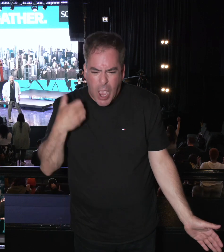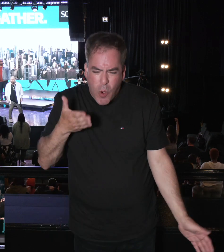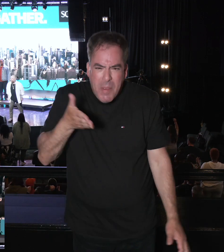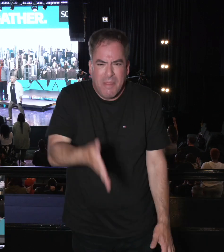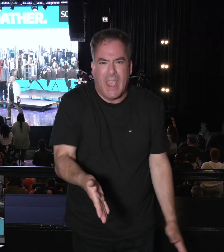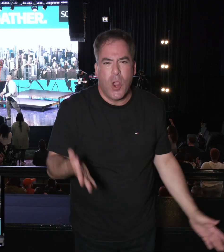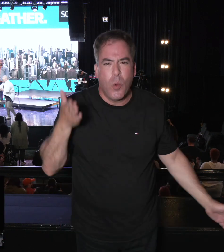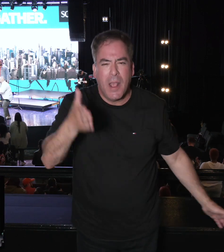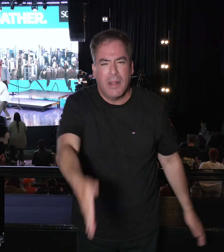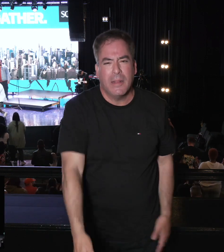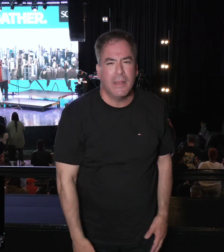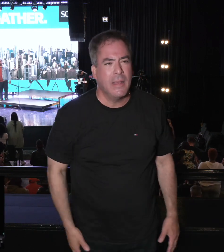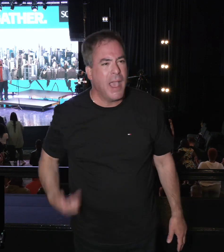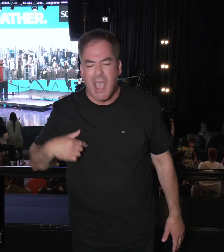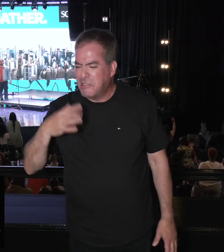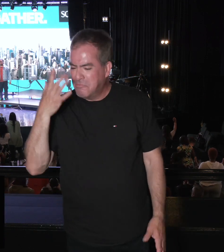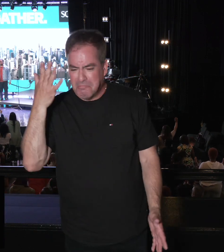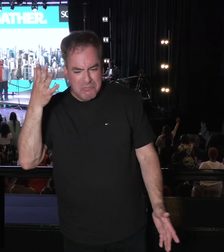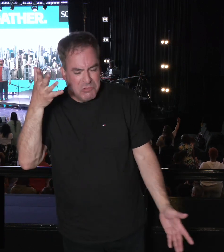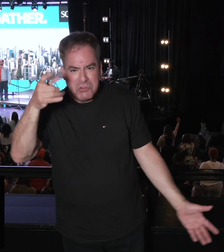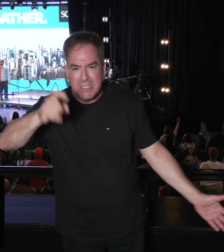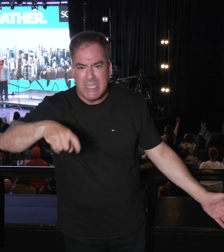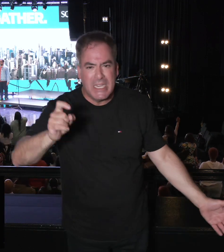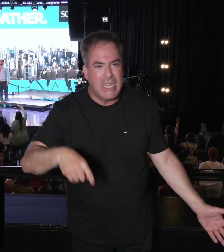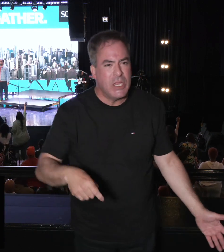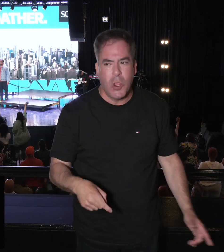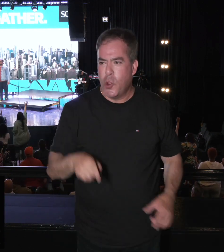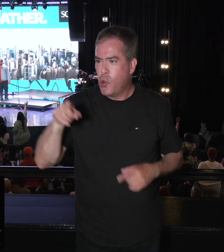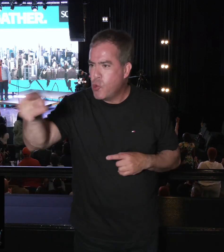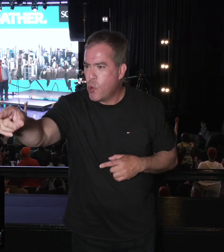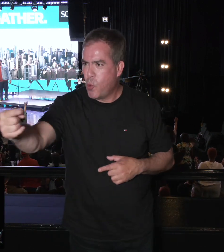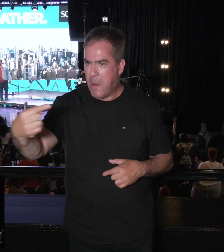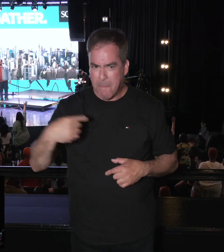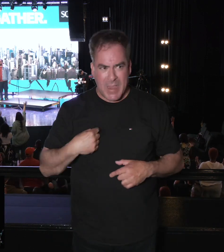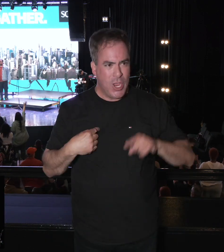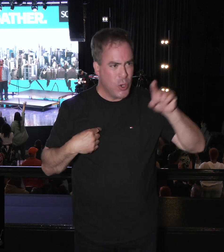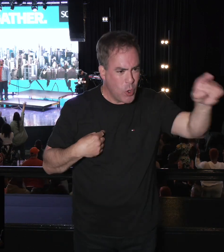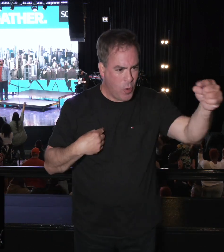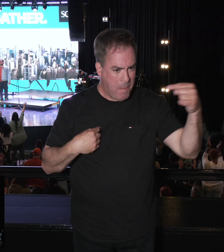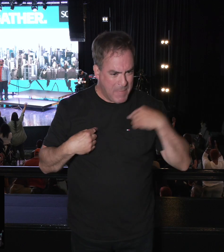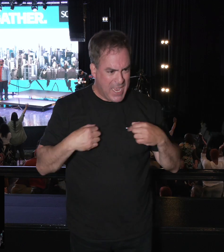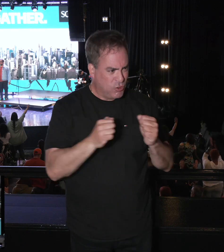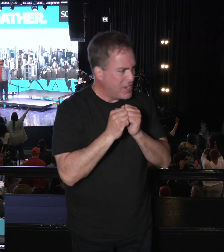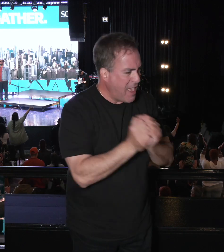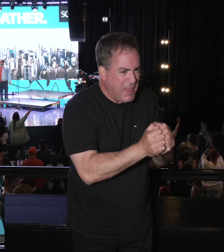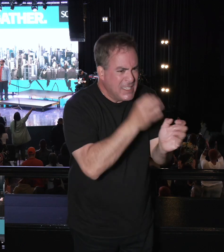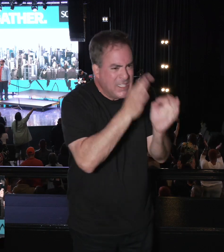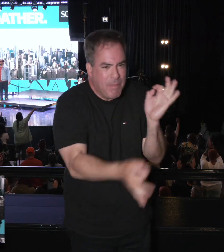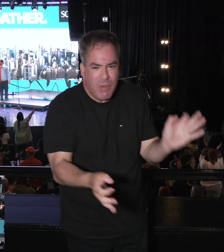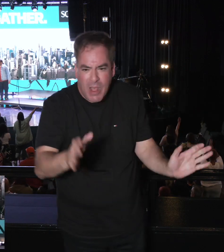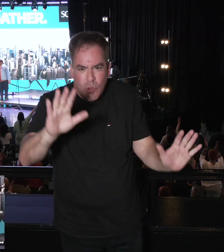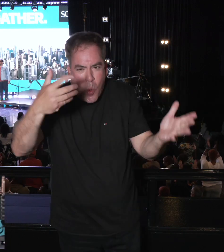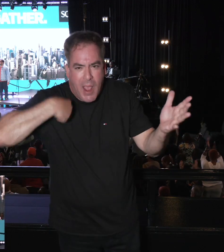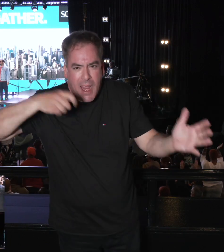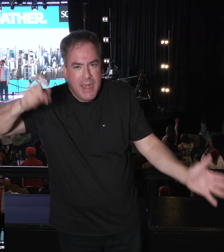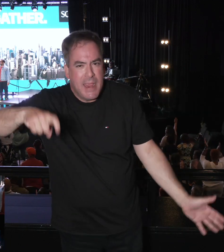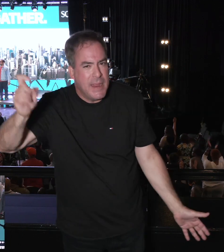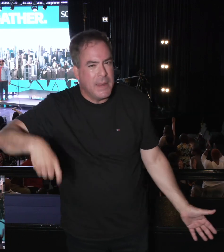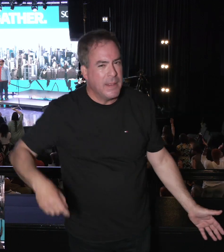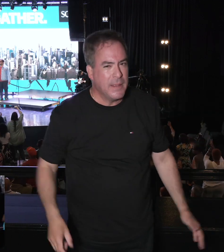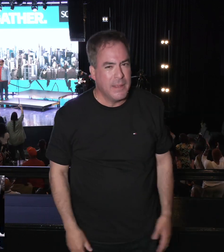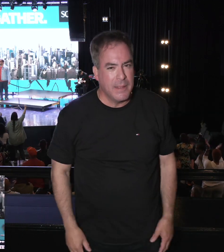next generation. I just need a me and a you to get together and start calling down